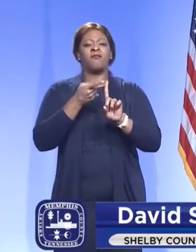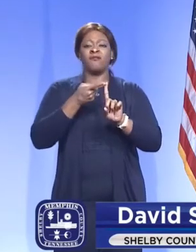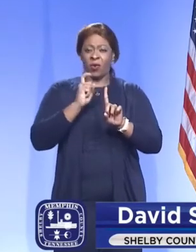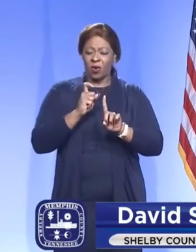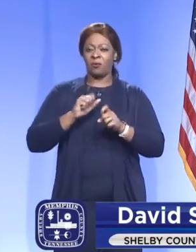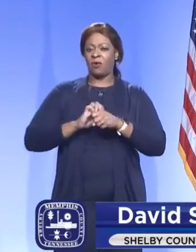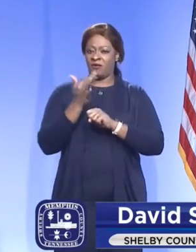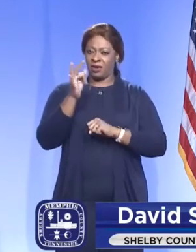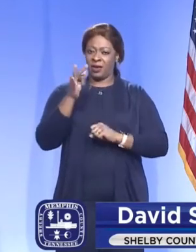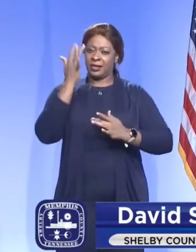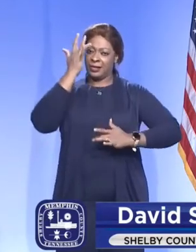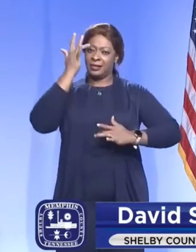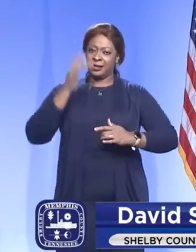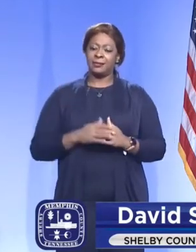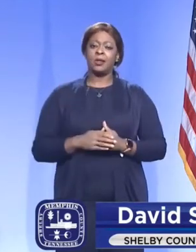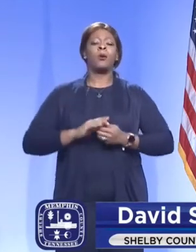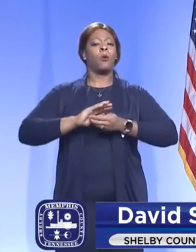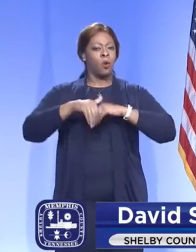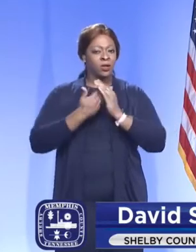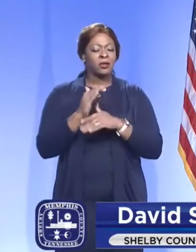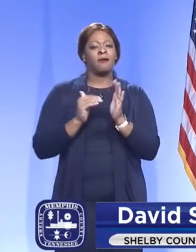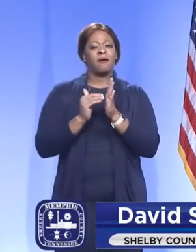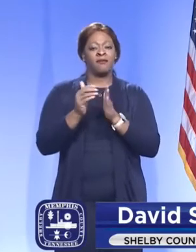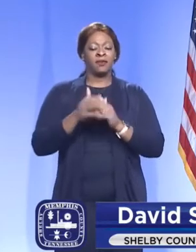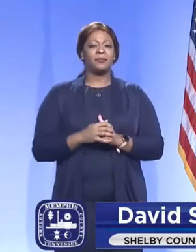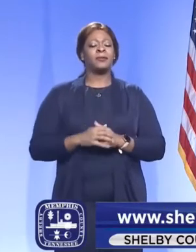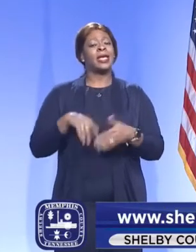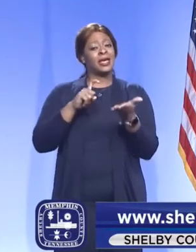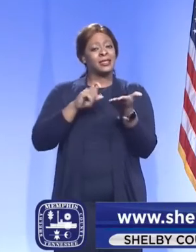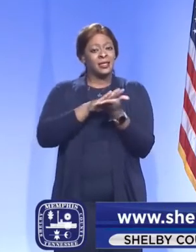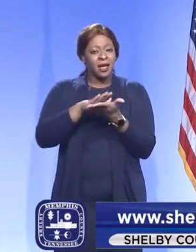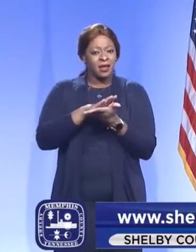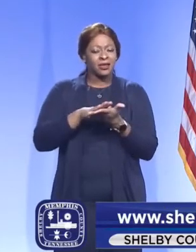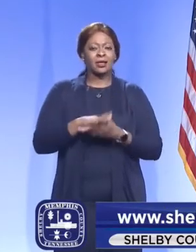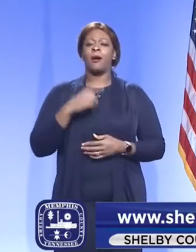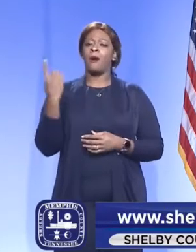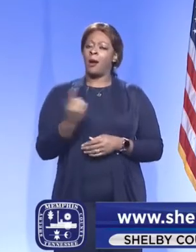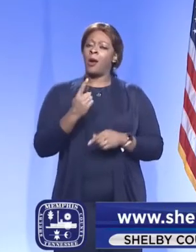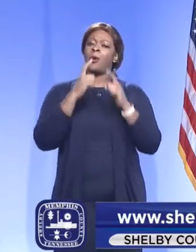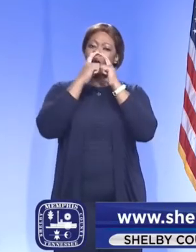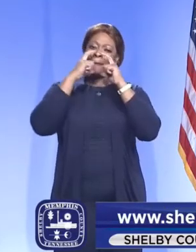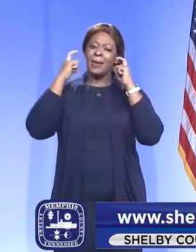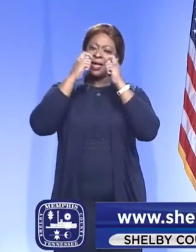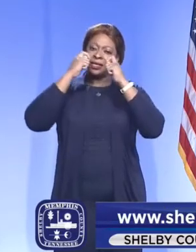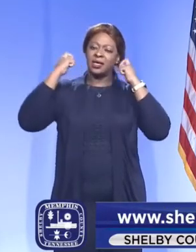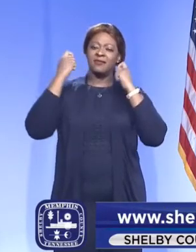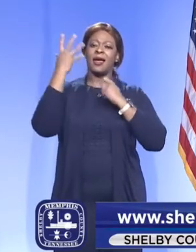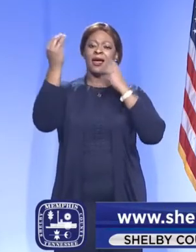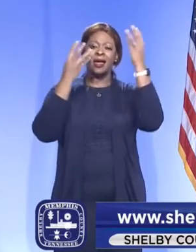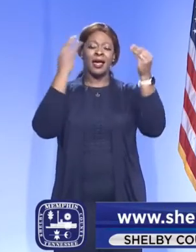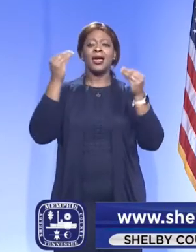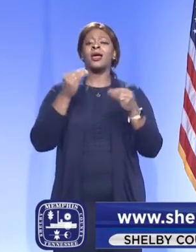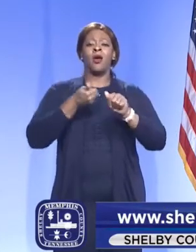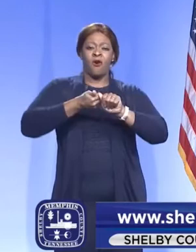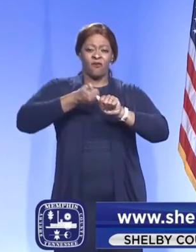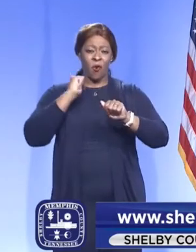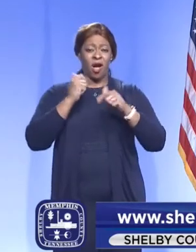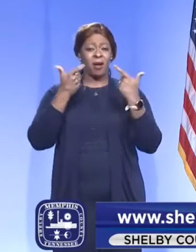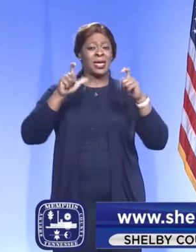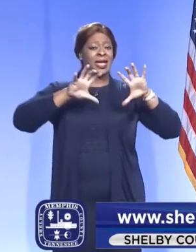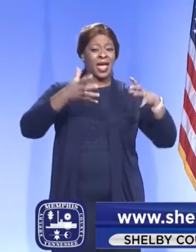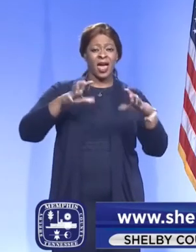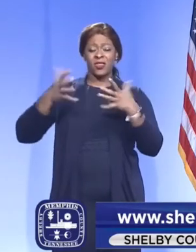to attention, mainly to emphasize that if you happen to have any of those risk factors, that it's important for